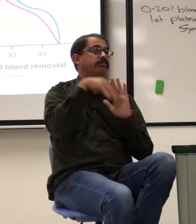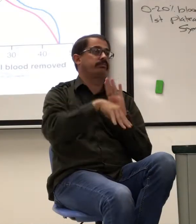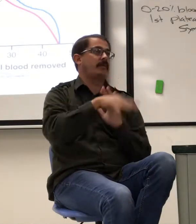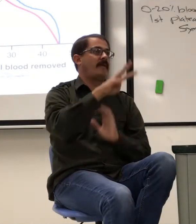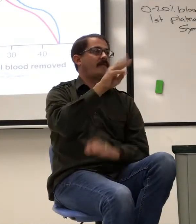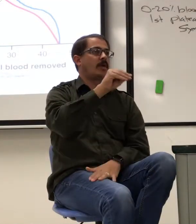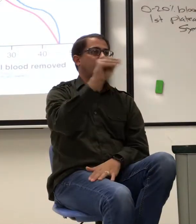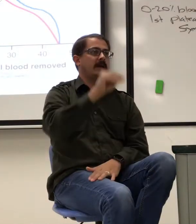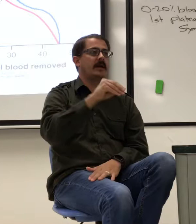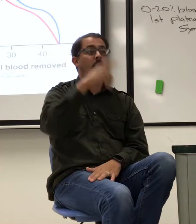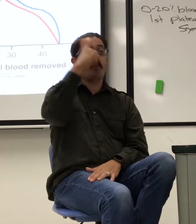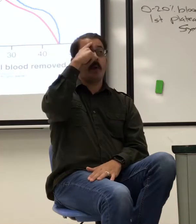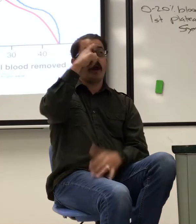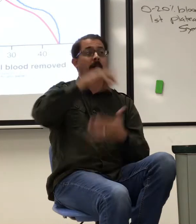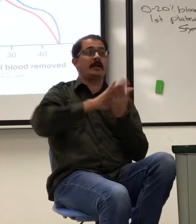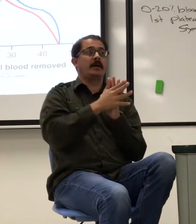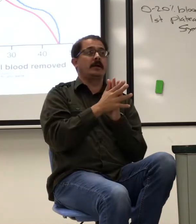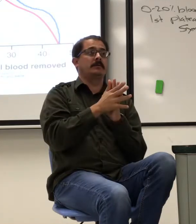brain is ischemic.